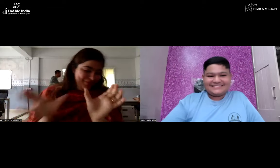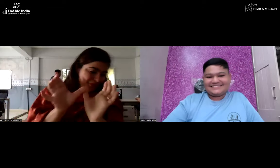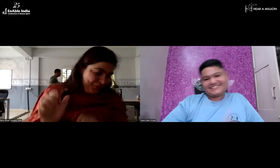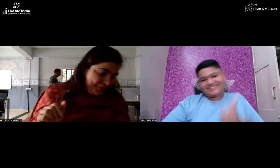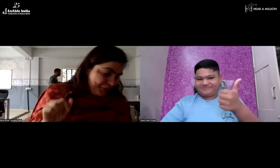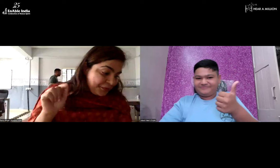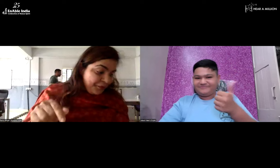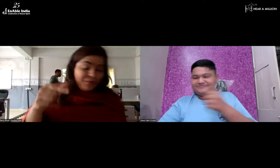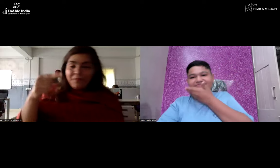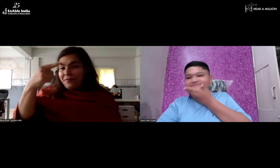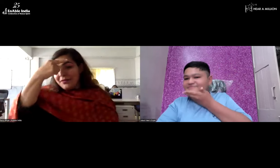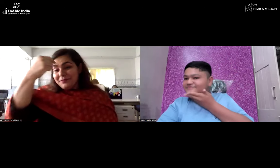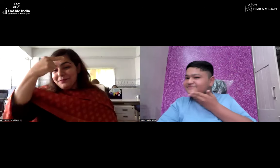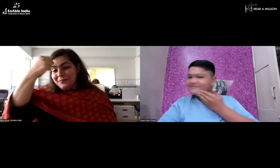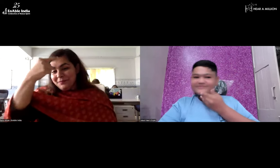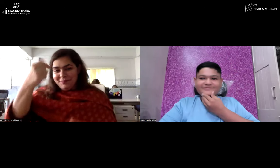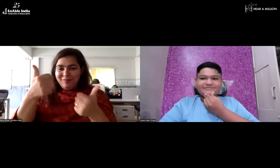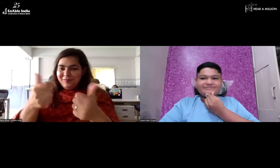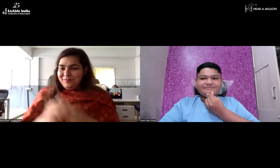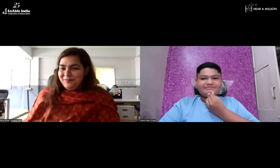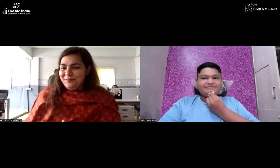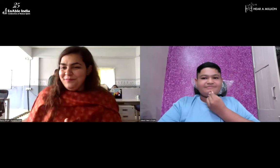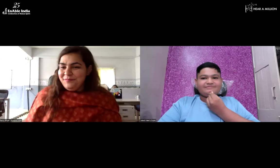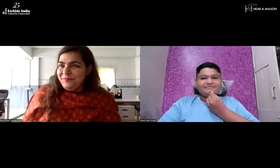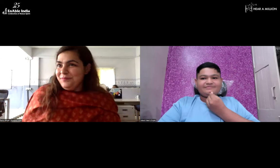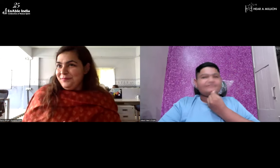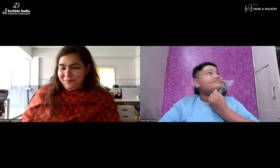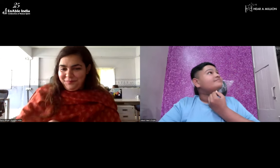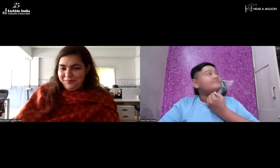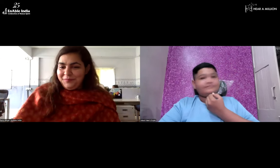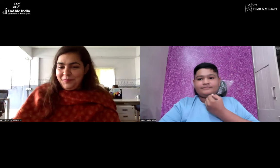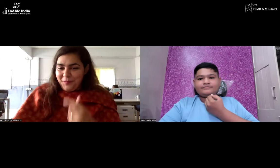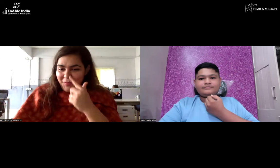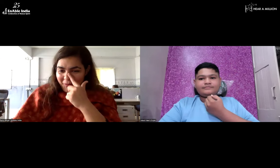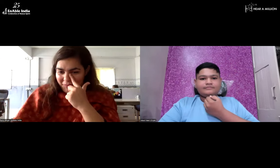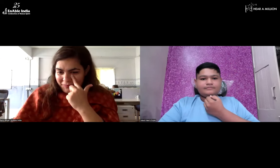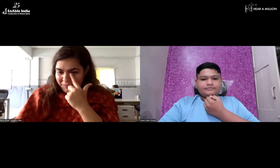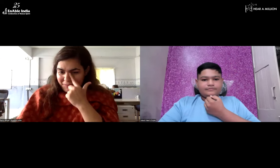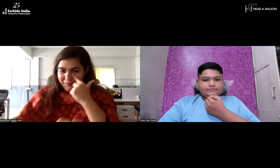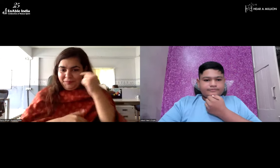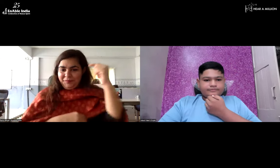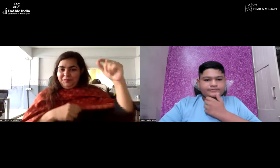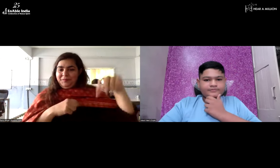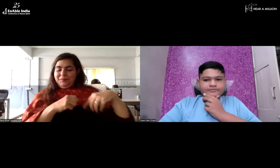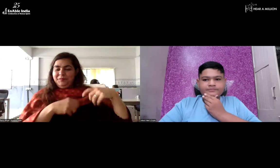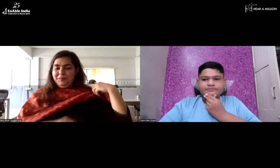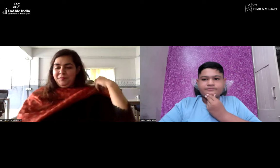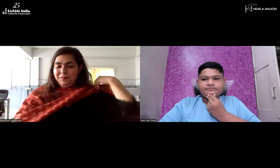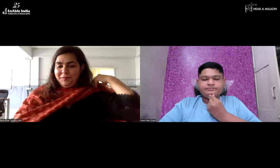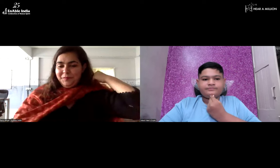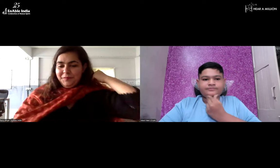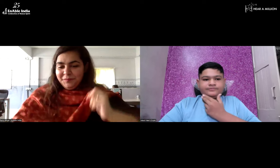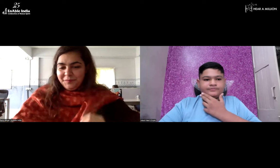away? Why do they move to US? I want them to come here. They learn from here and then they build up